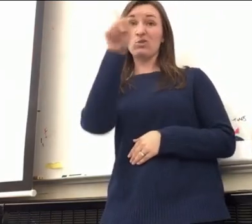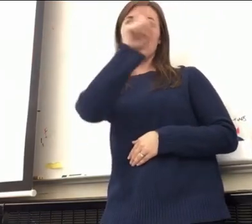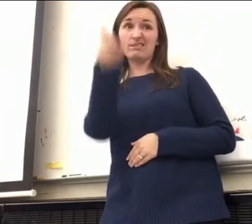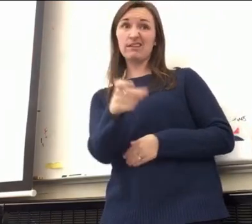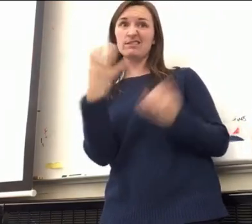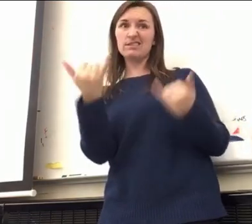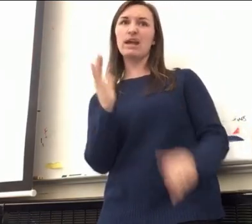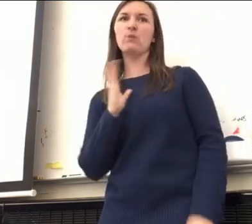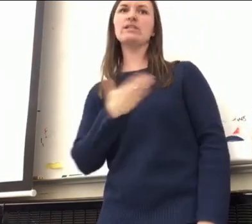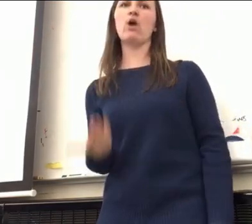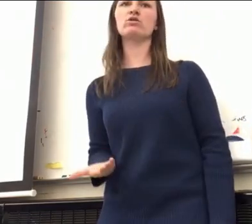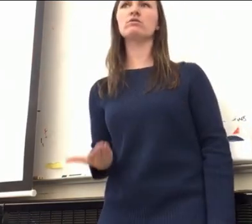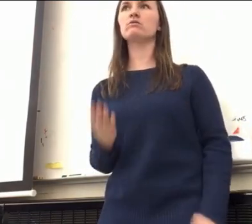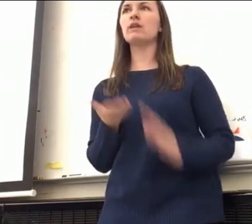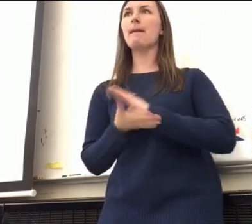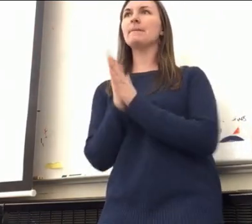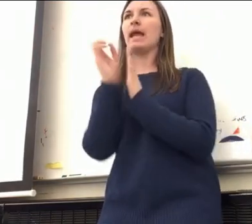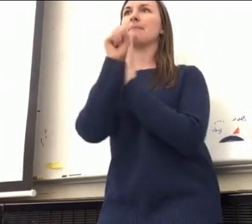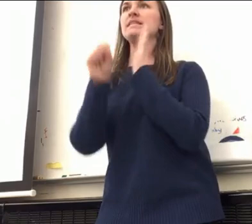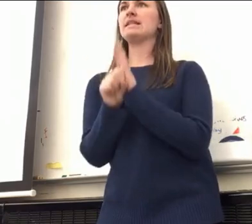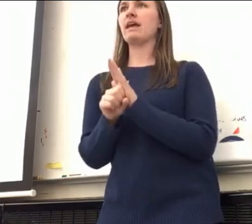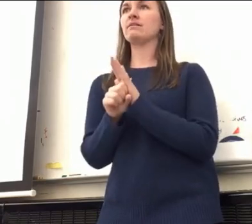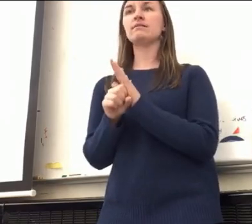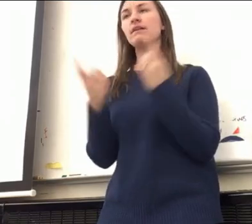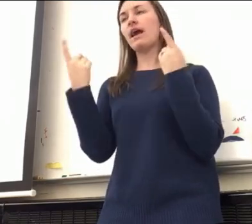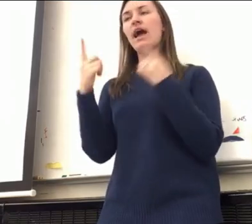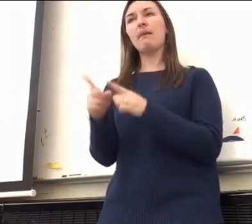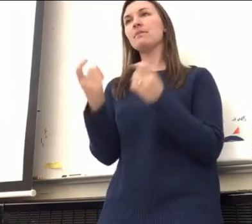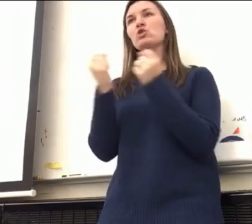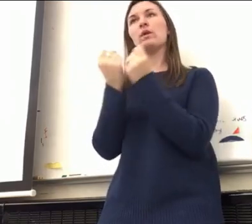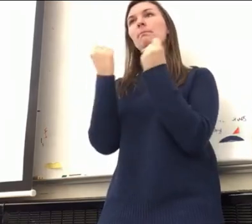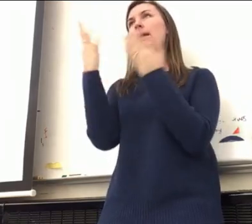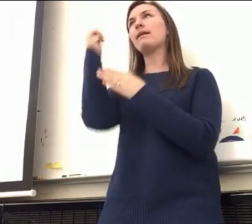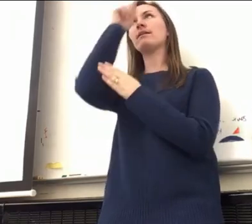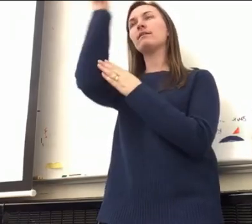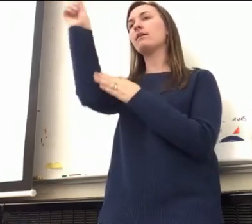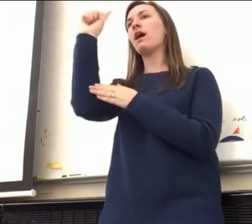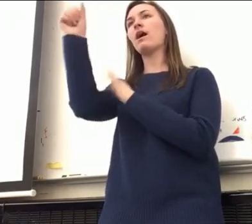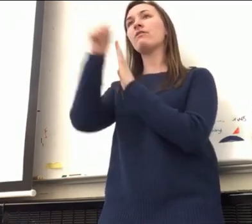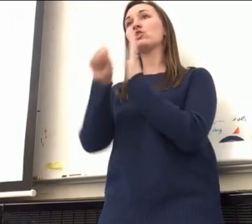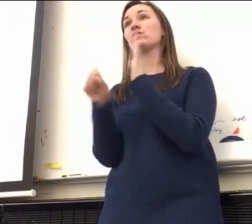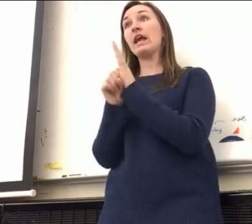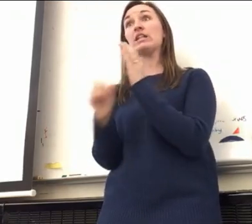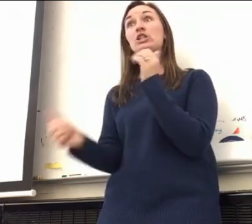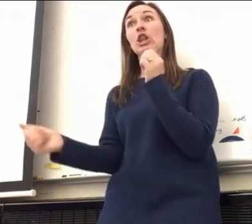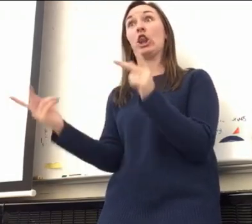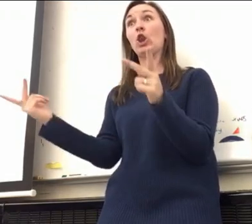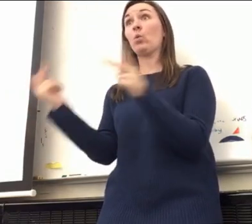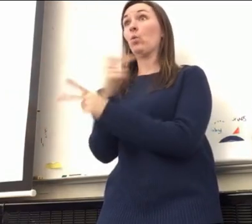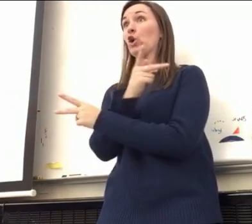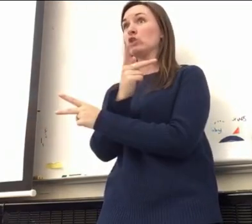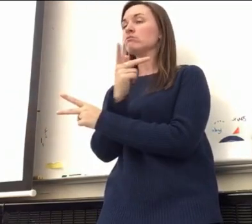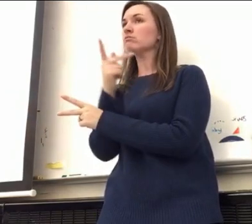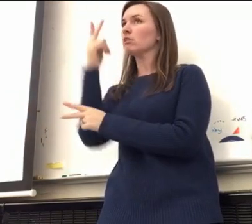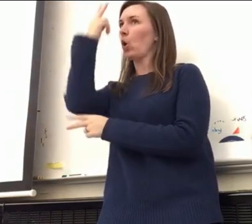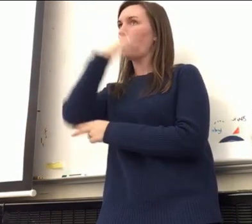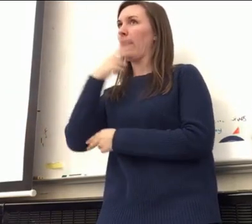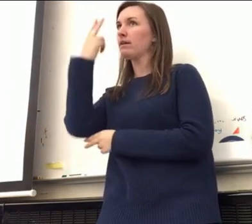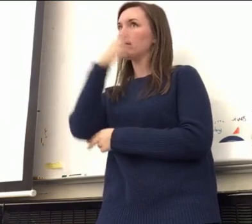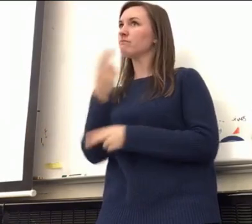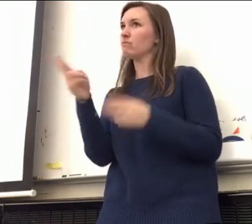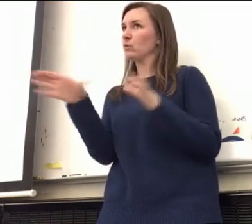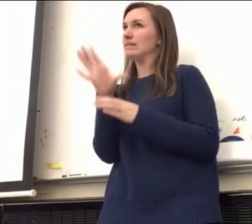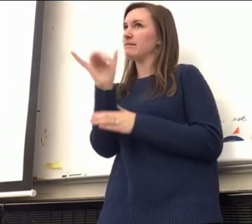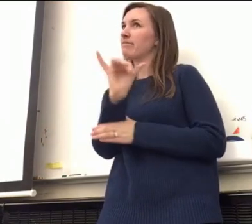state. Okay? We do the same thing multiple times with other ones. In particular, the bloodiest is going to be in Hawaii. Okay? Now, other